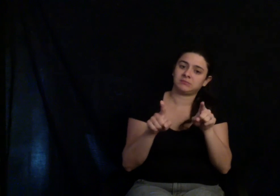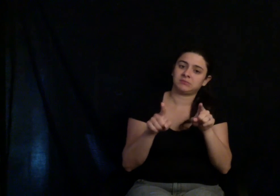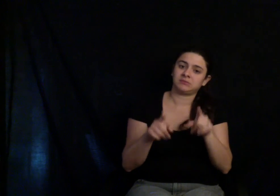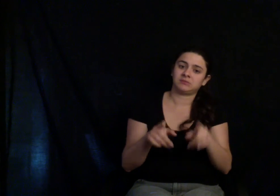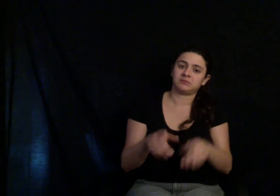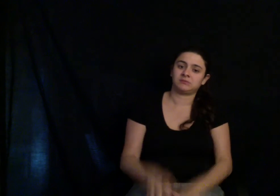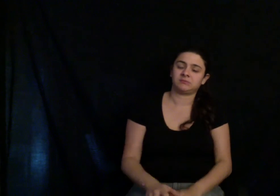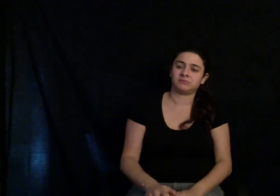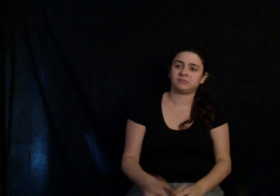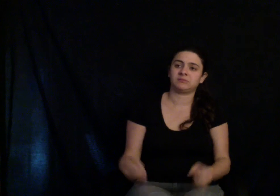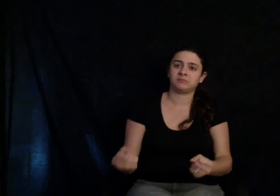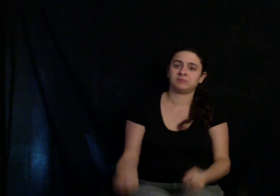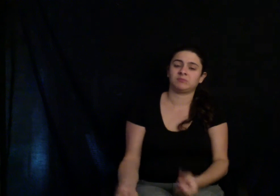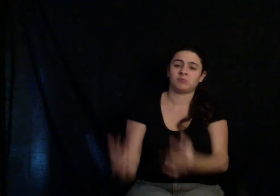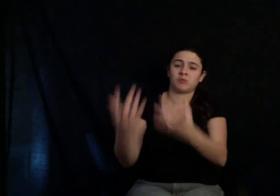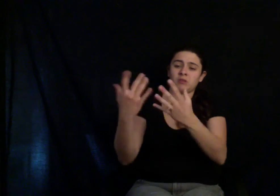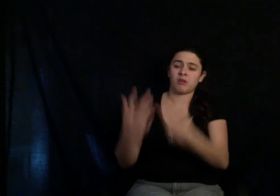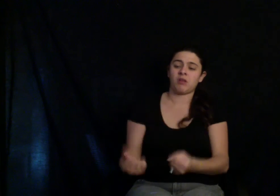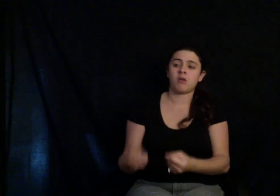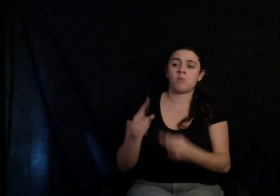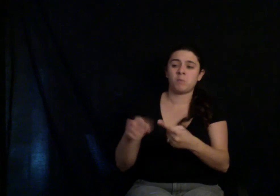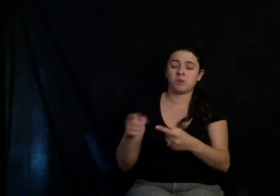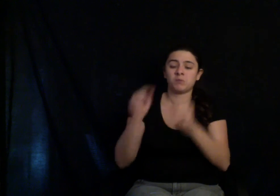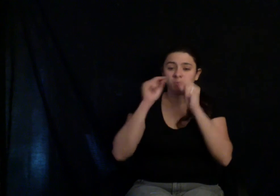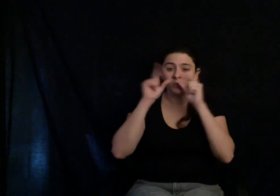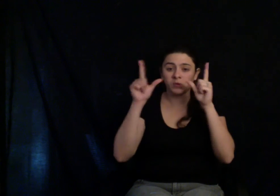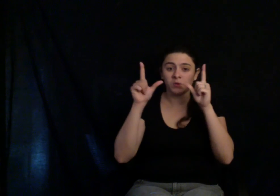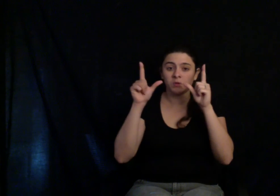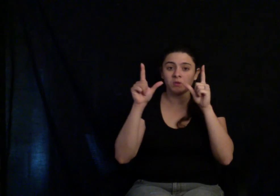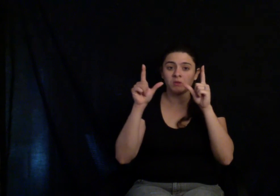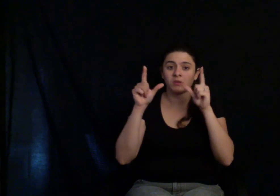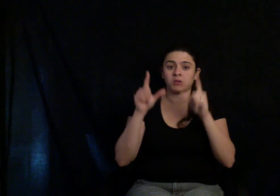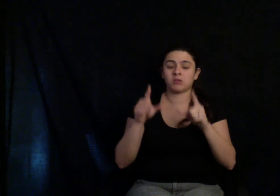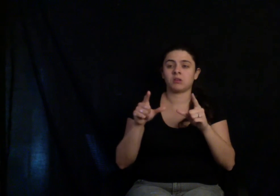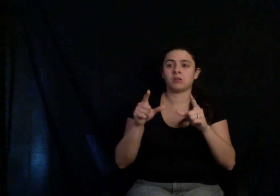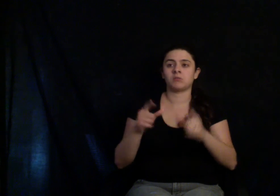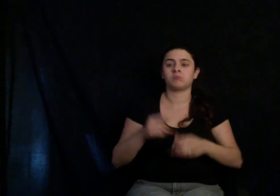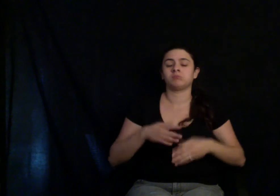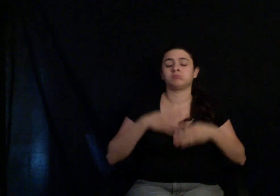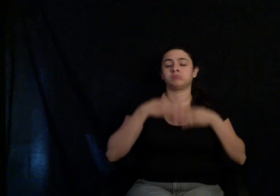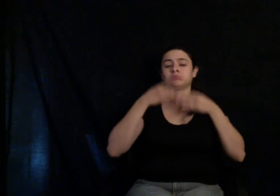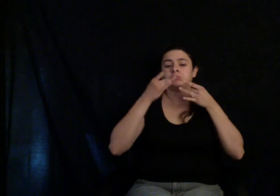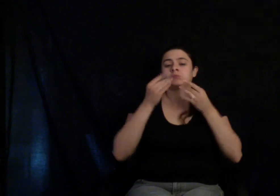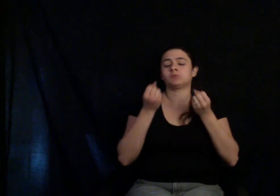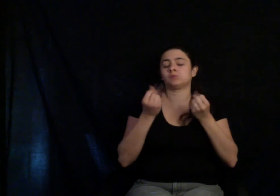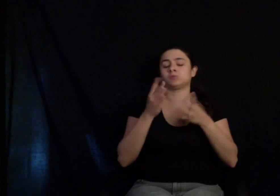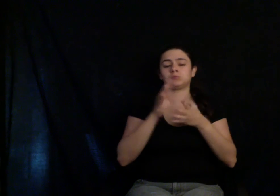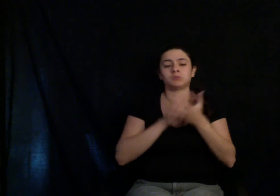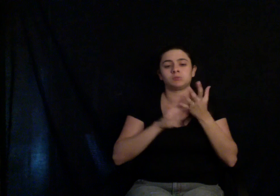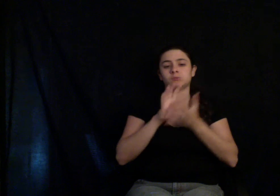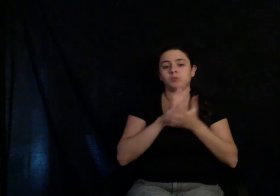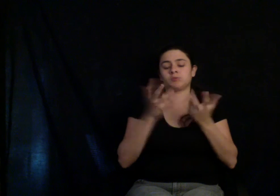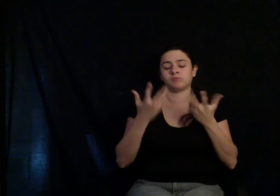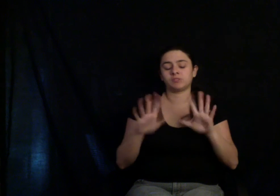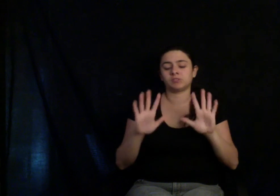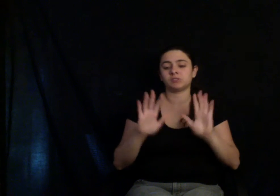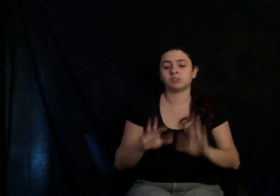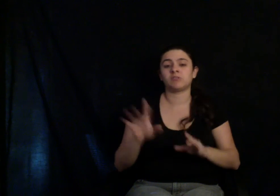carbon monoxide, and they found Jared's body by the front door. And he was, and that's the worst part of it.